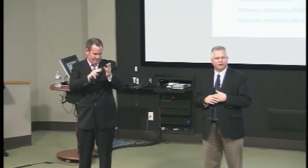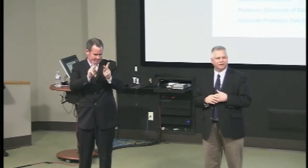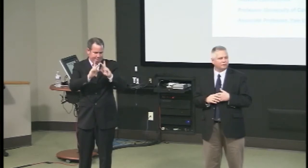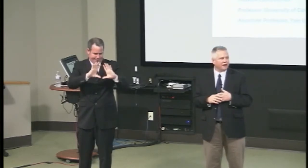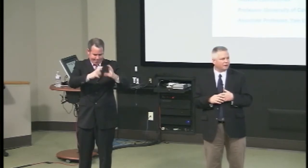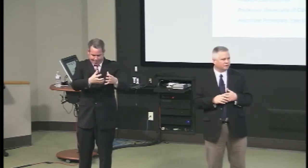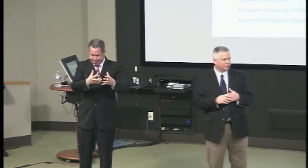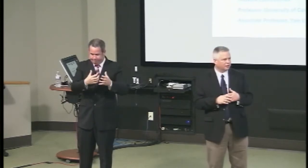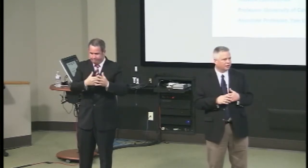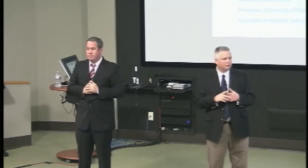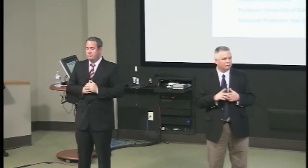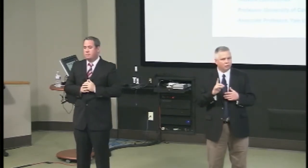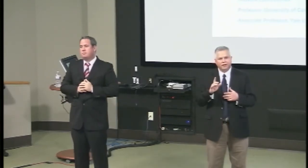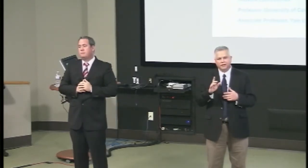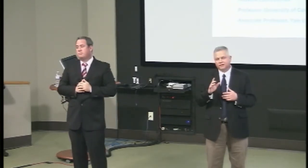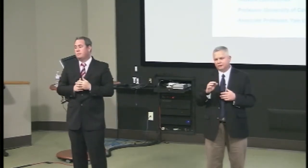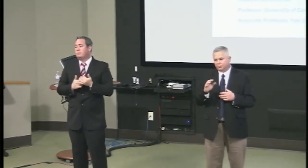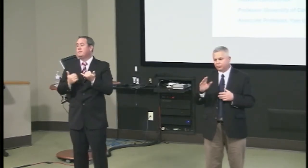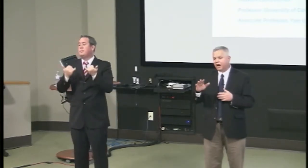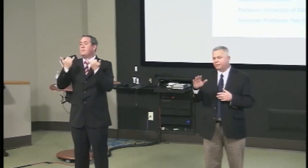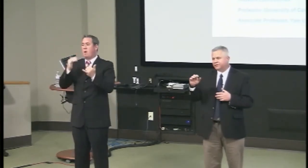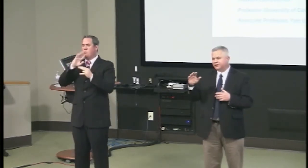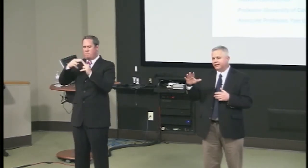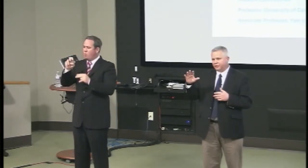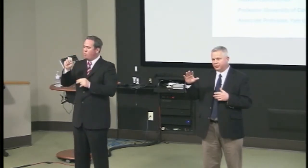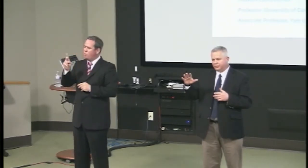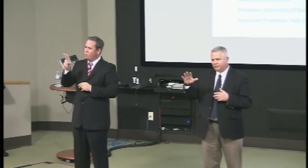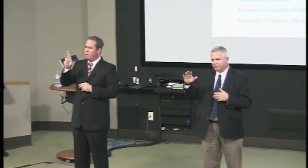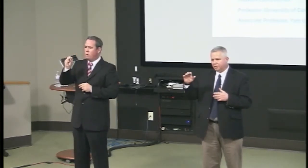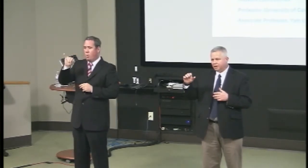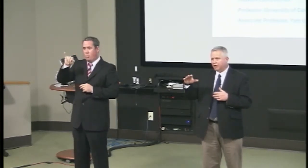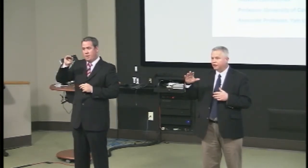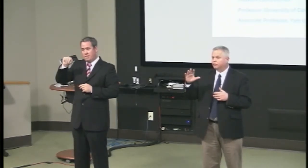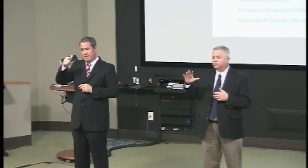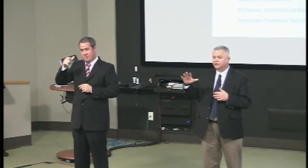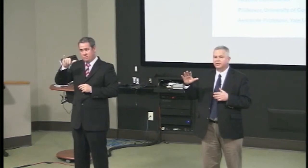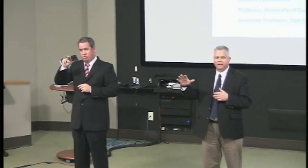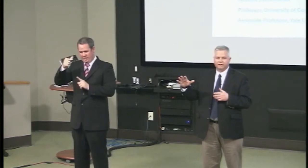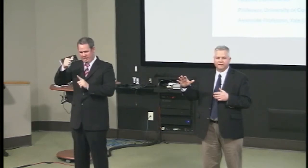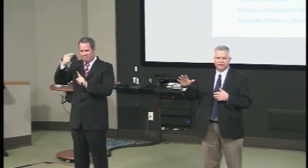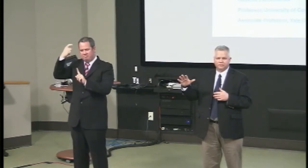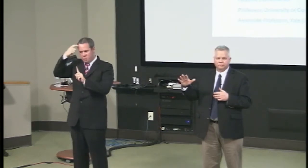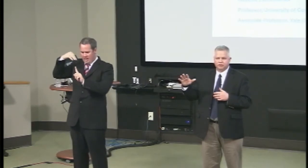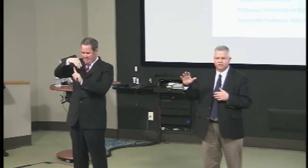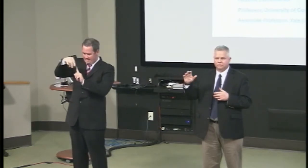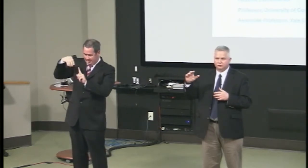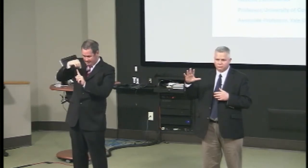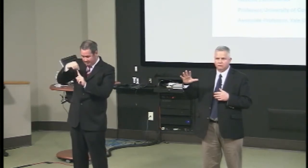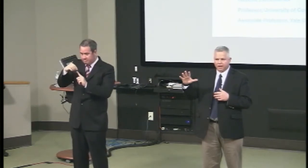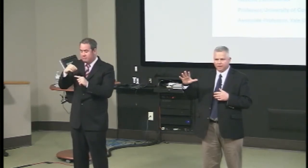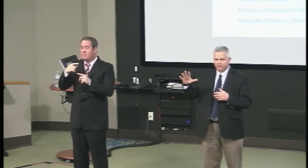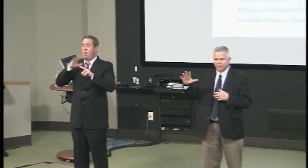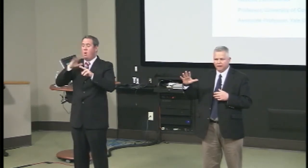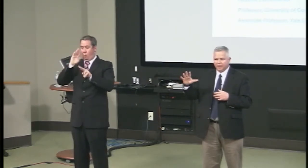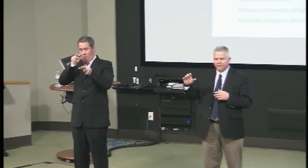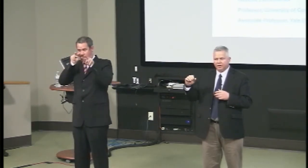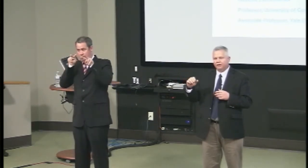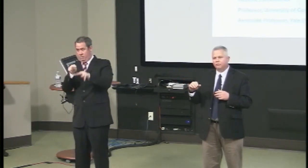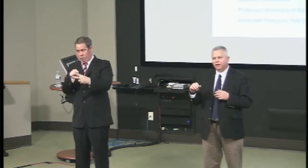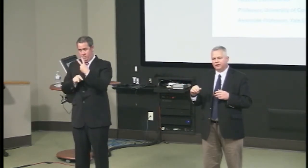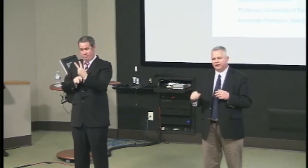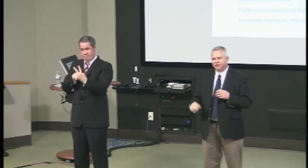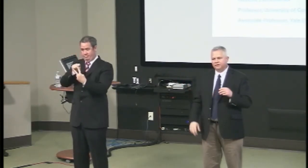excitement that surrounds it. One is the promise and the utility of this, which is great. And